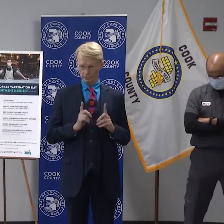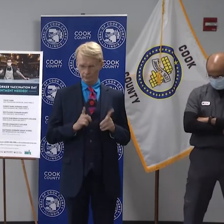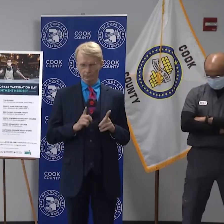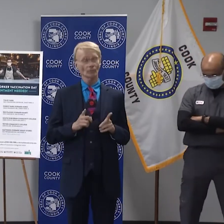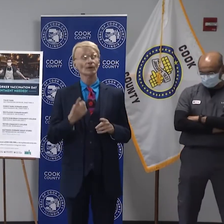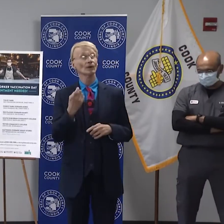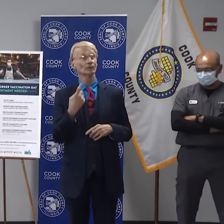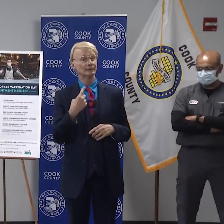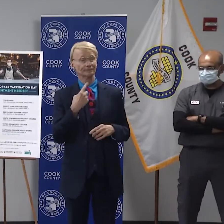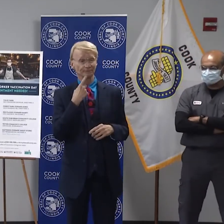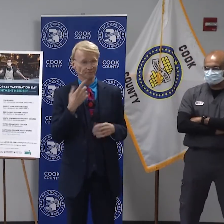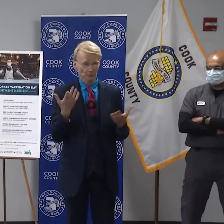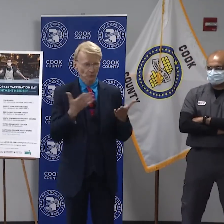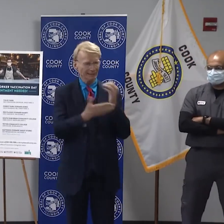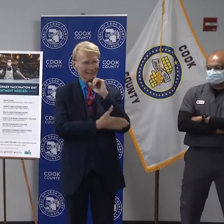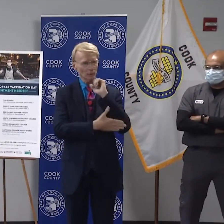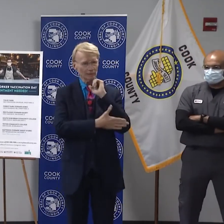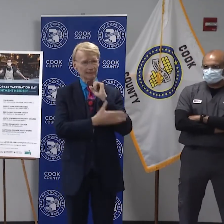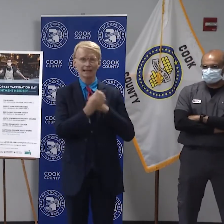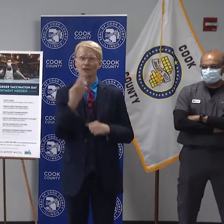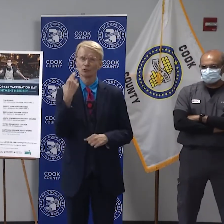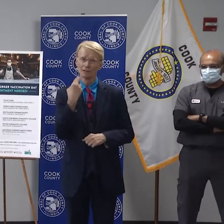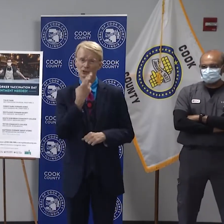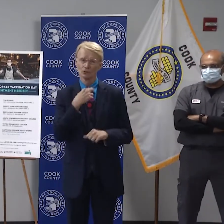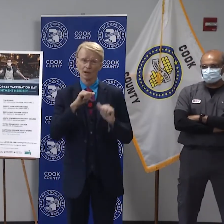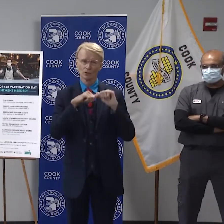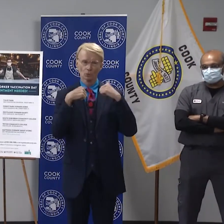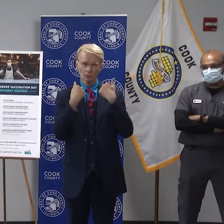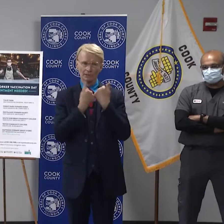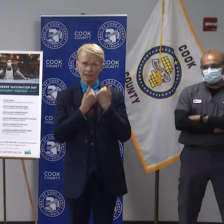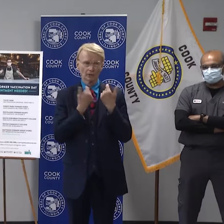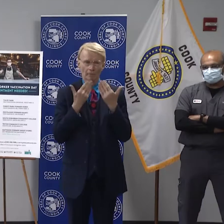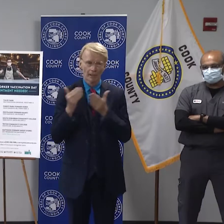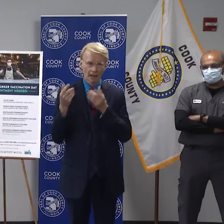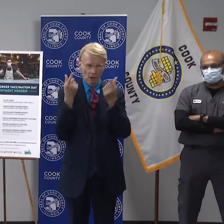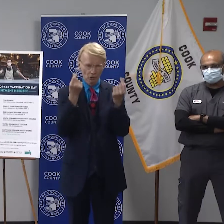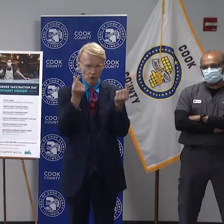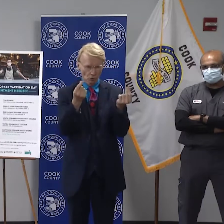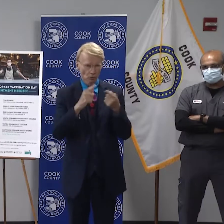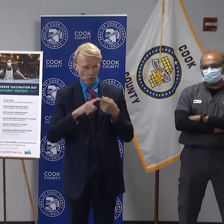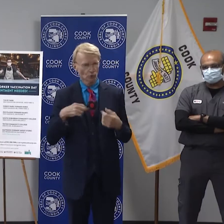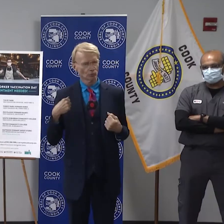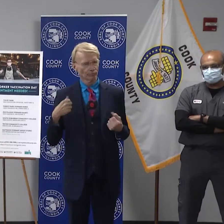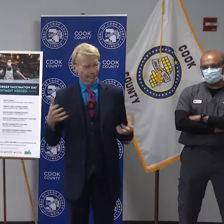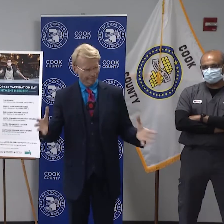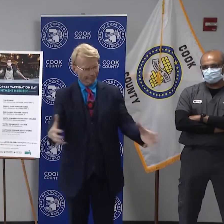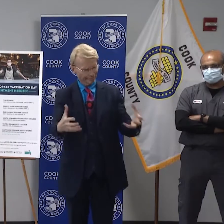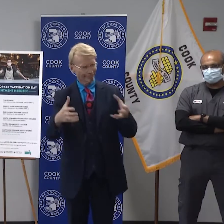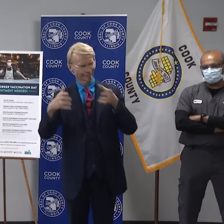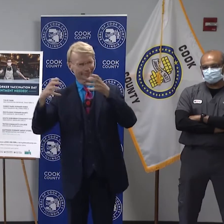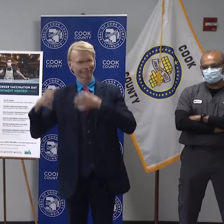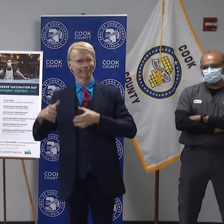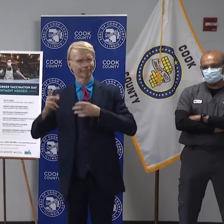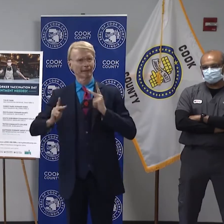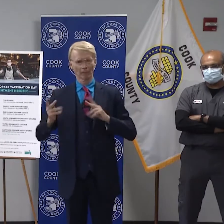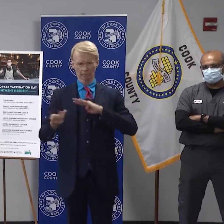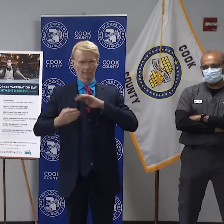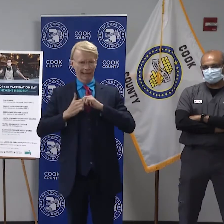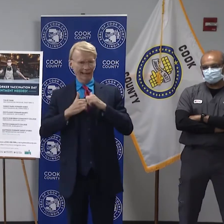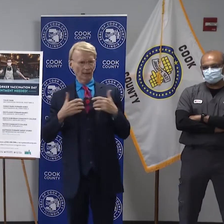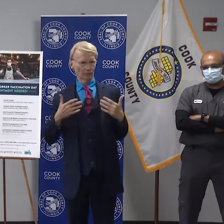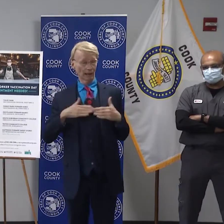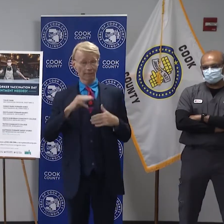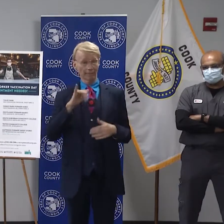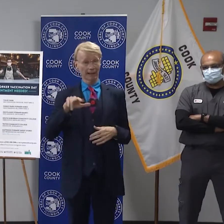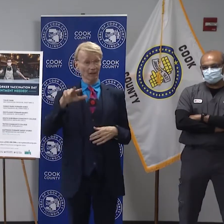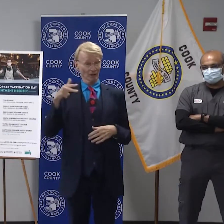All right, so the question is, what is the county and the Restaurant Association going to do to get people to come to our sites on the 3rd of May?